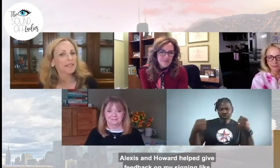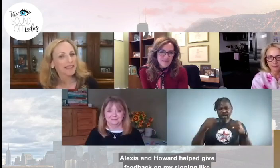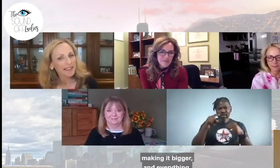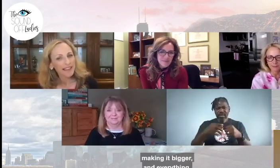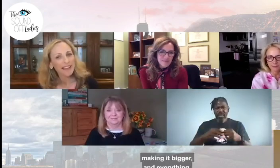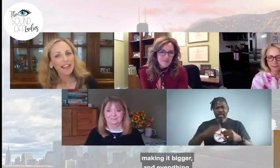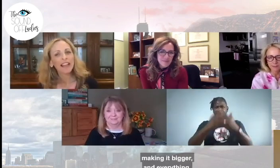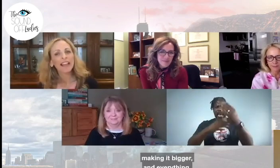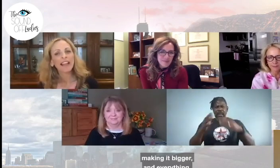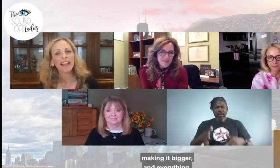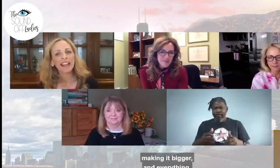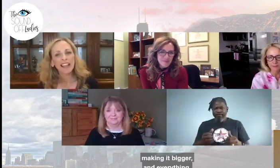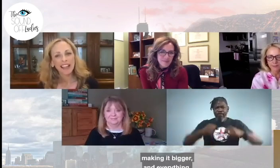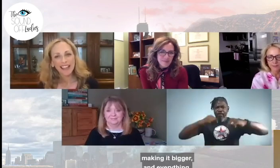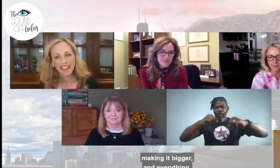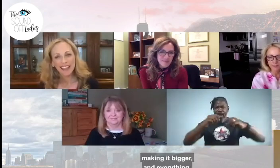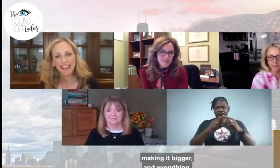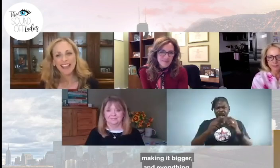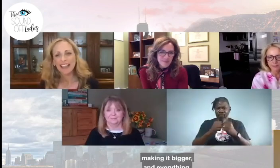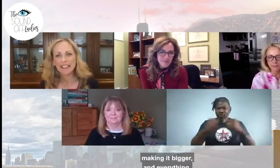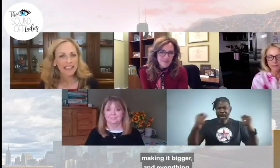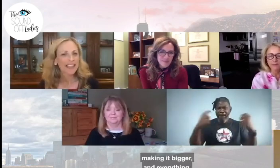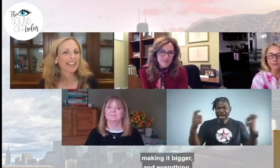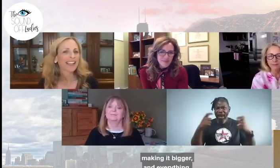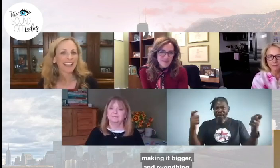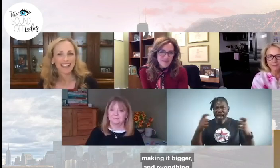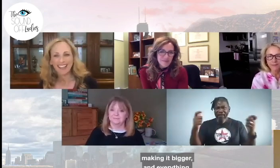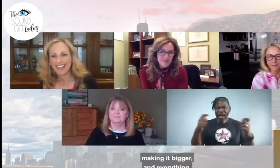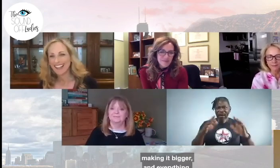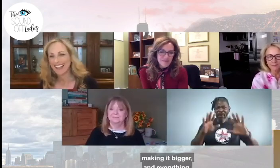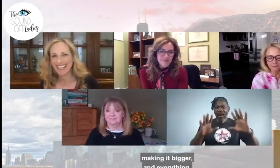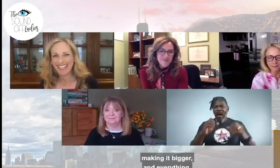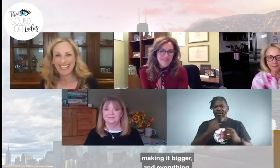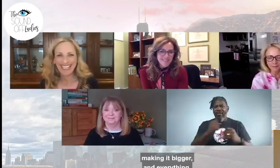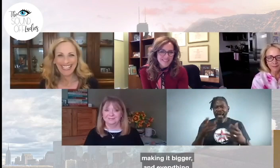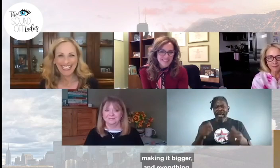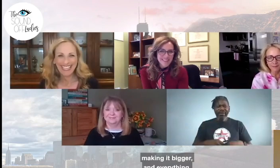like making it bigger and everything, and